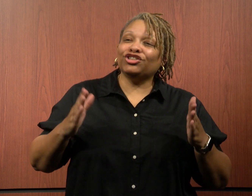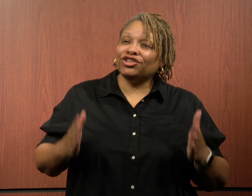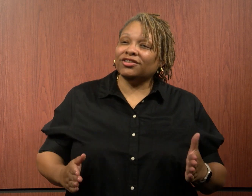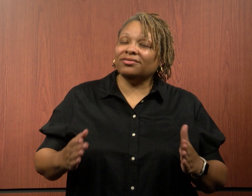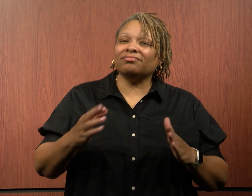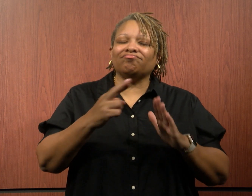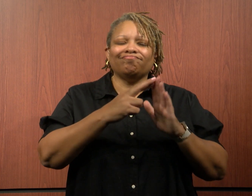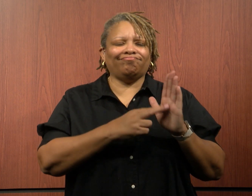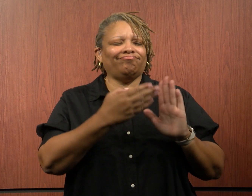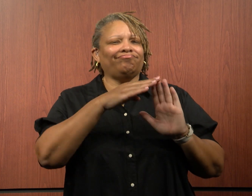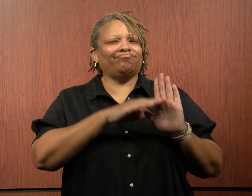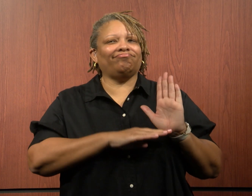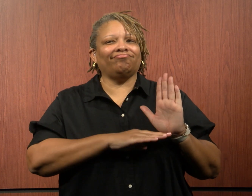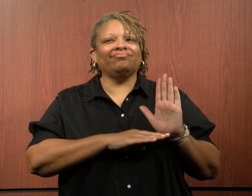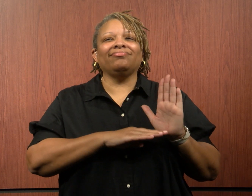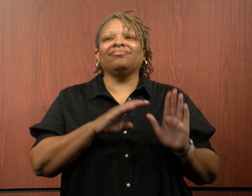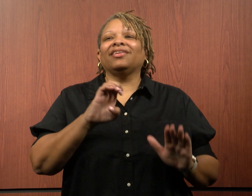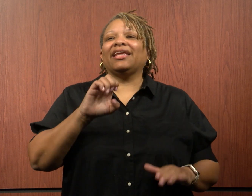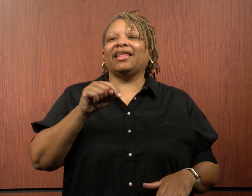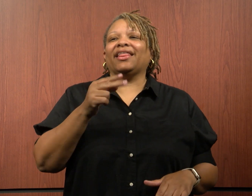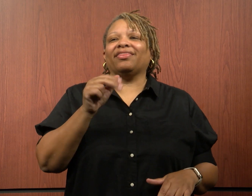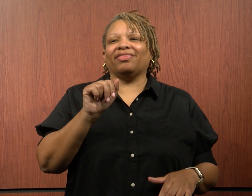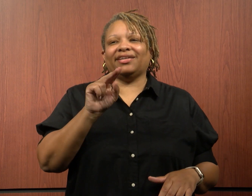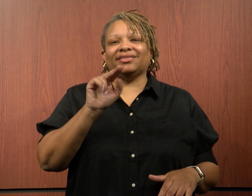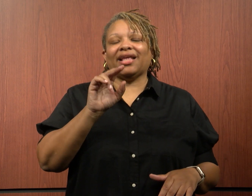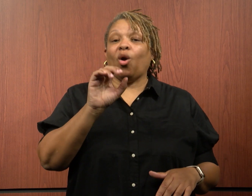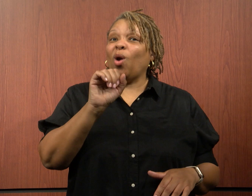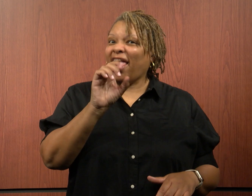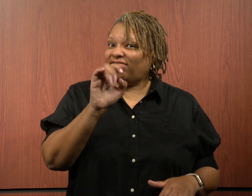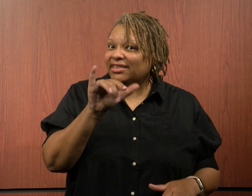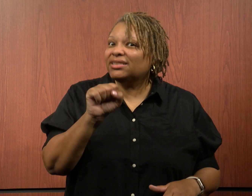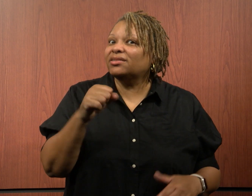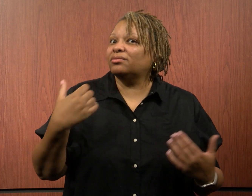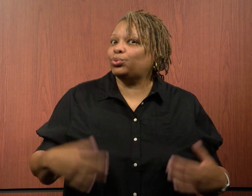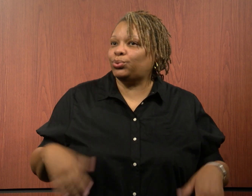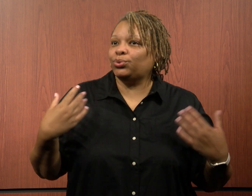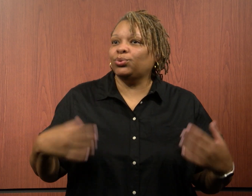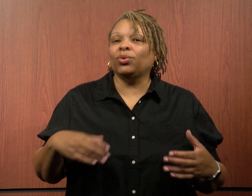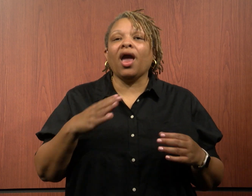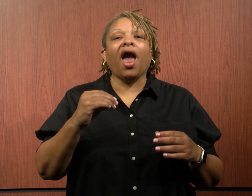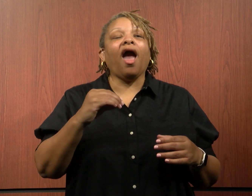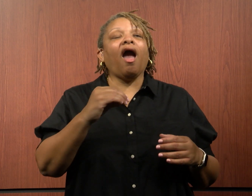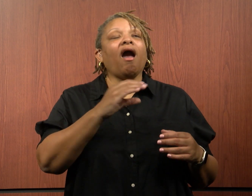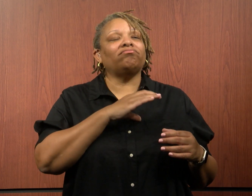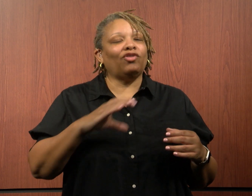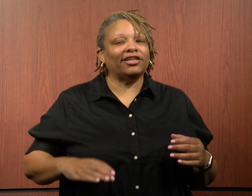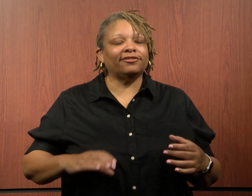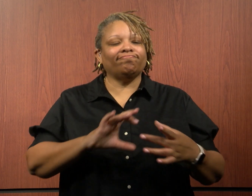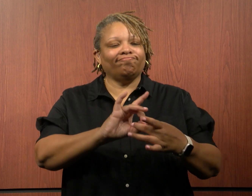doctrine, Christian ethics, church leadership, personal relationships, and spiritual growth are other